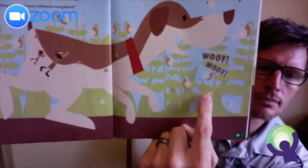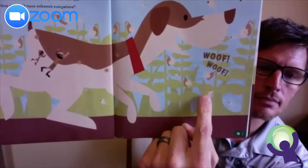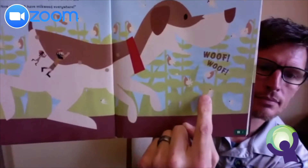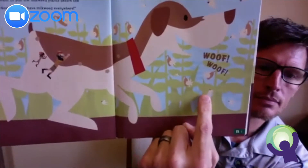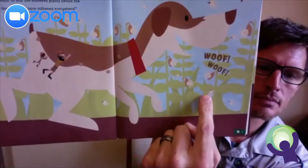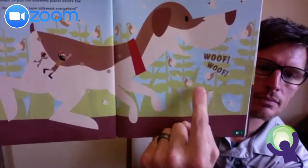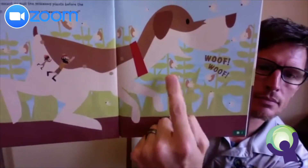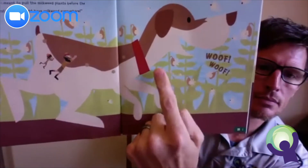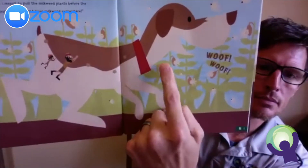replied.